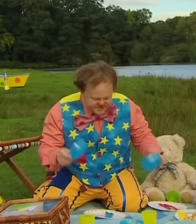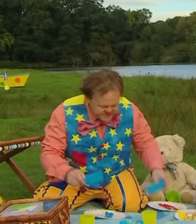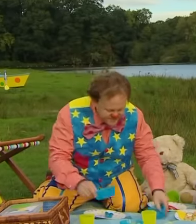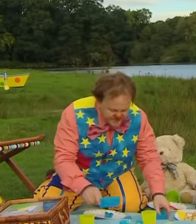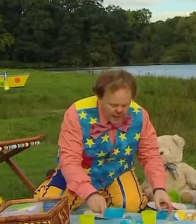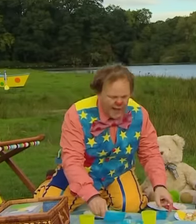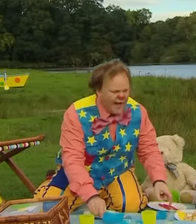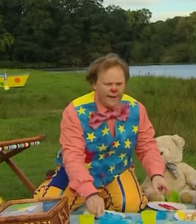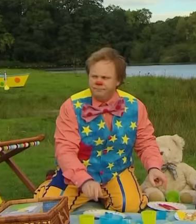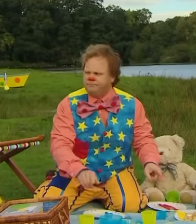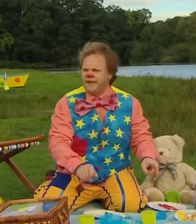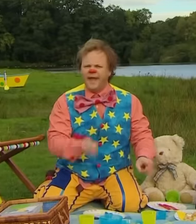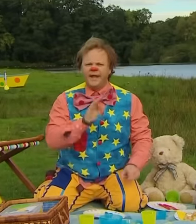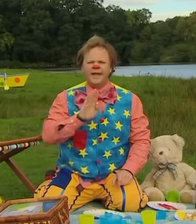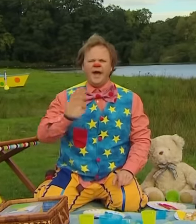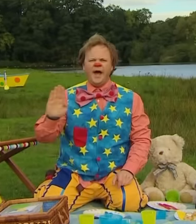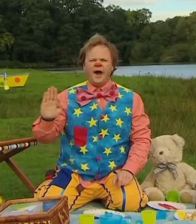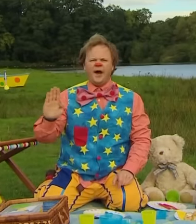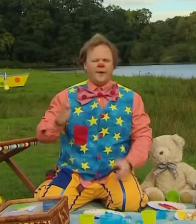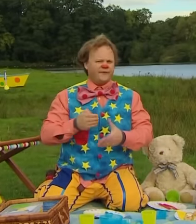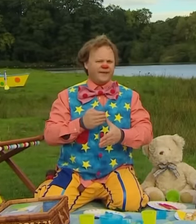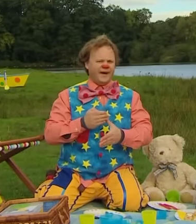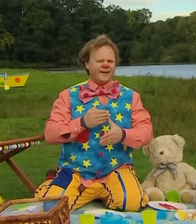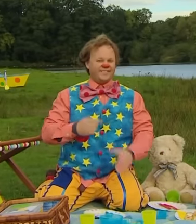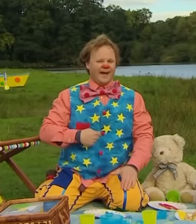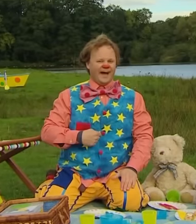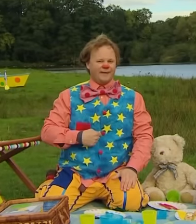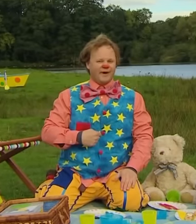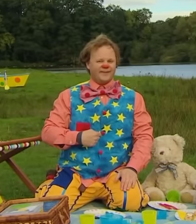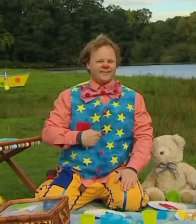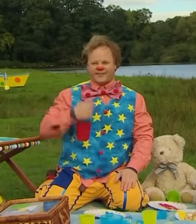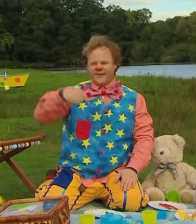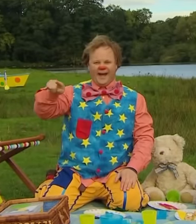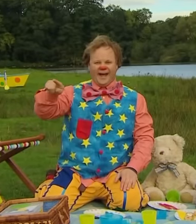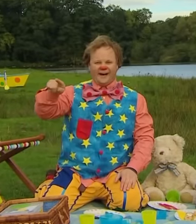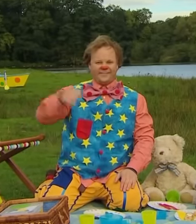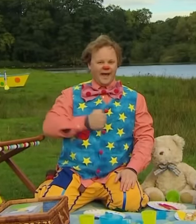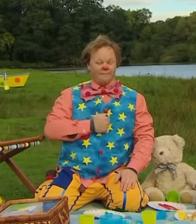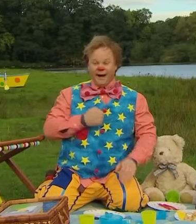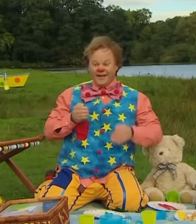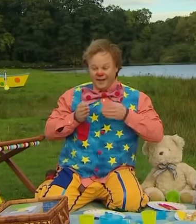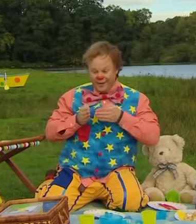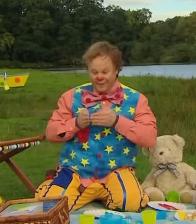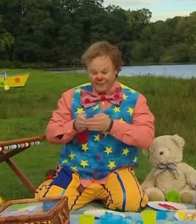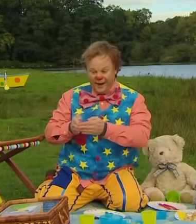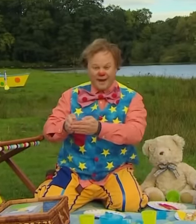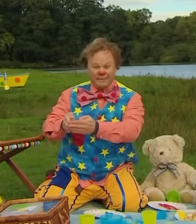picnic now? No. First, I'm going to try out my new rowing